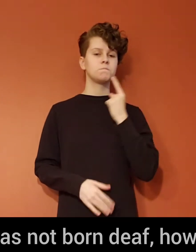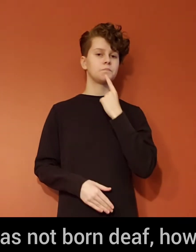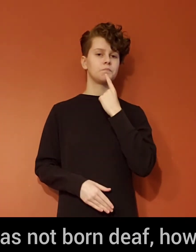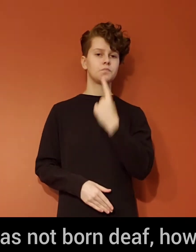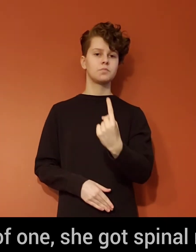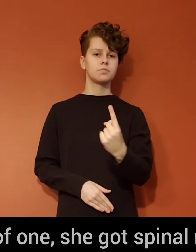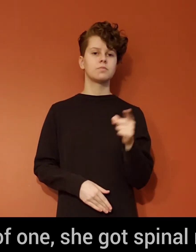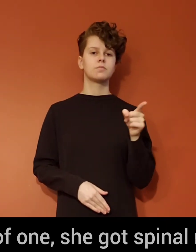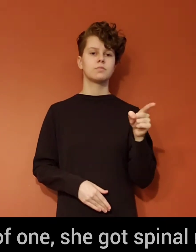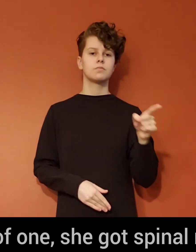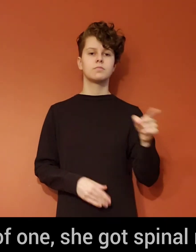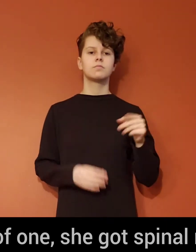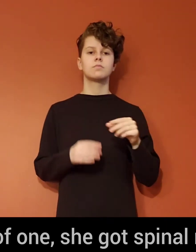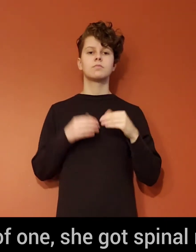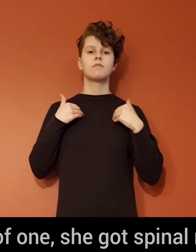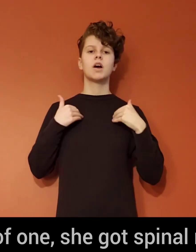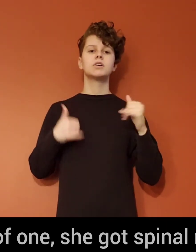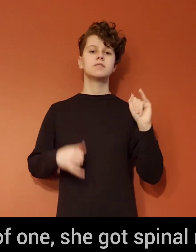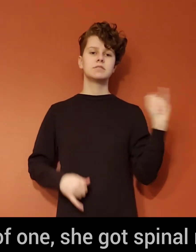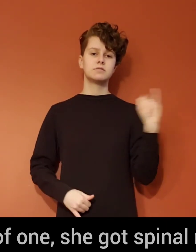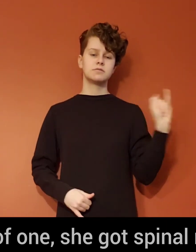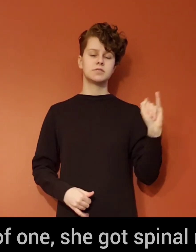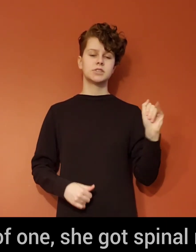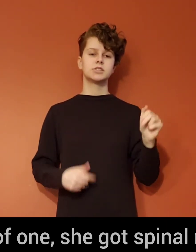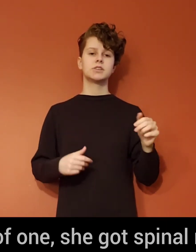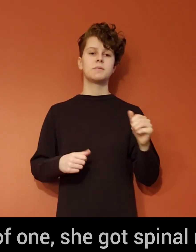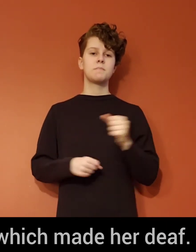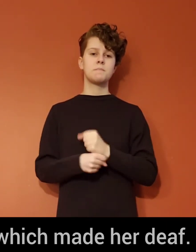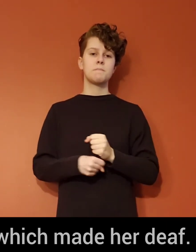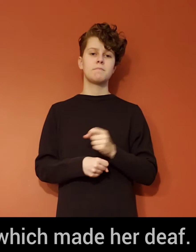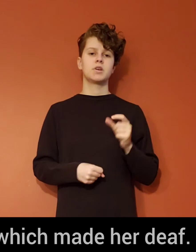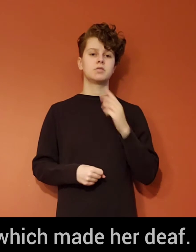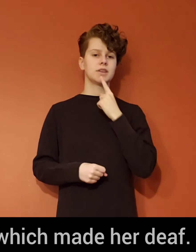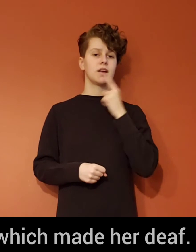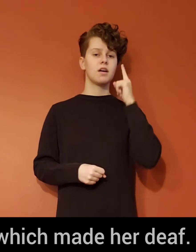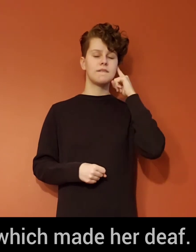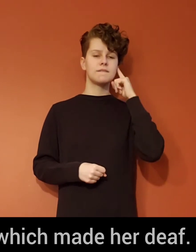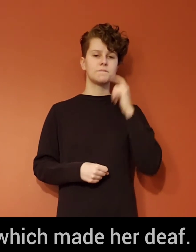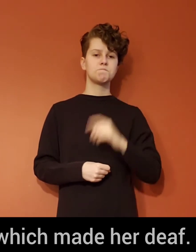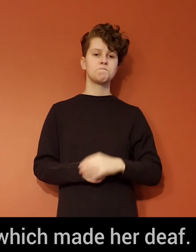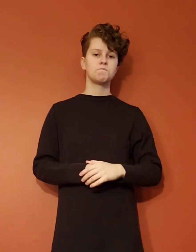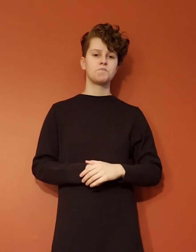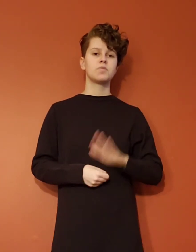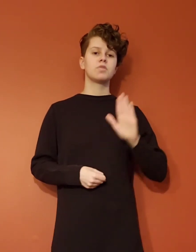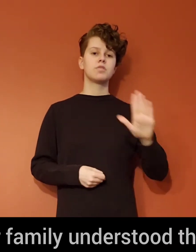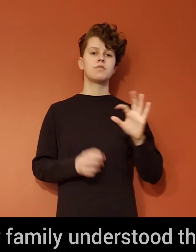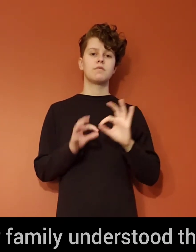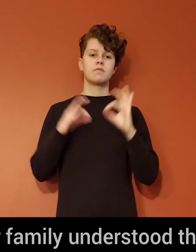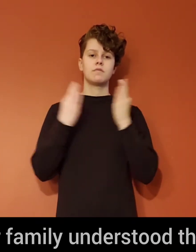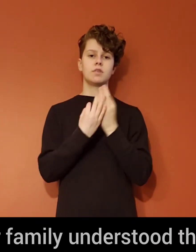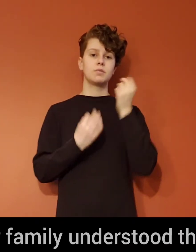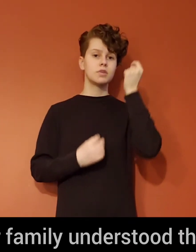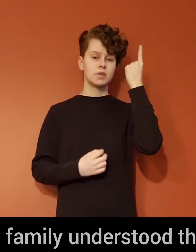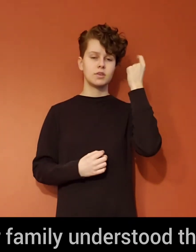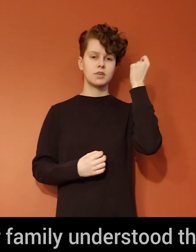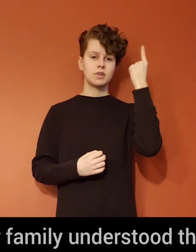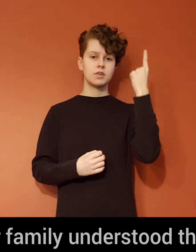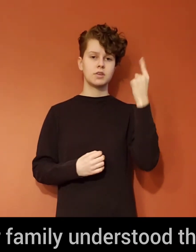At the age of one, she got spinal meningitis, which made her deaf. Her family understood this and